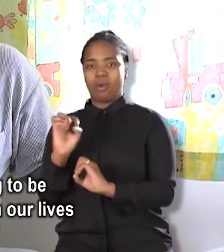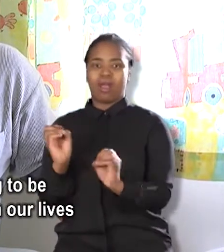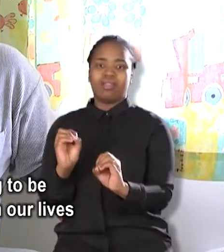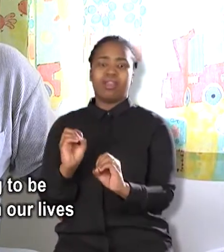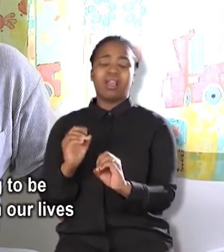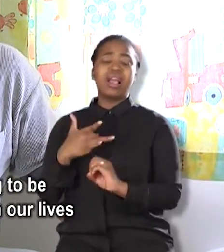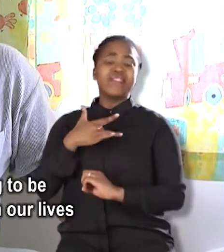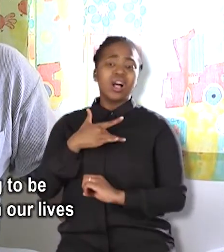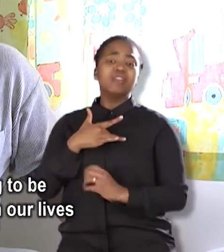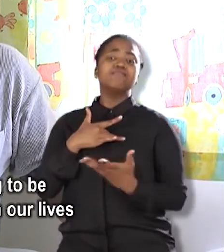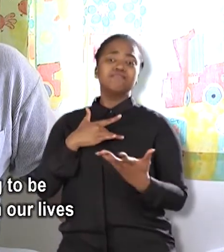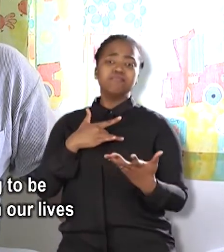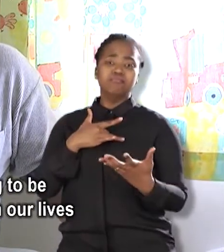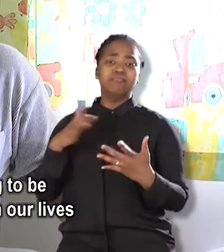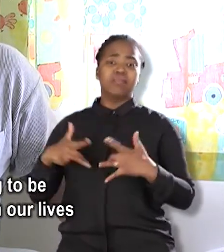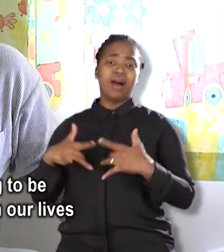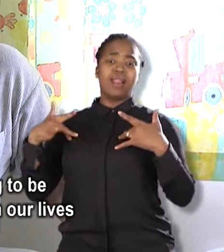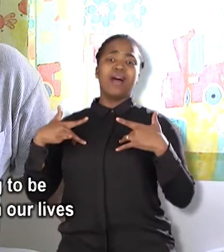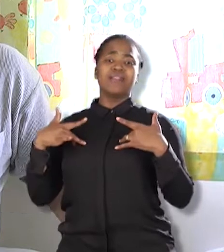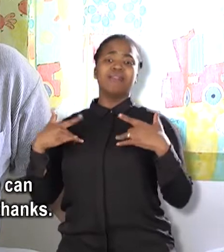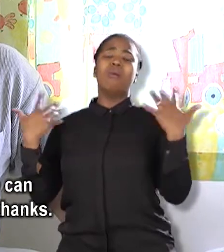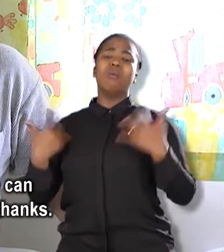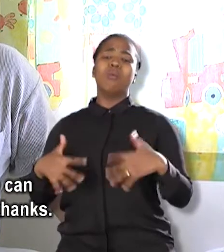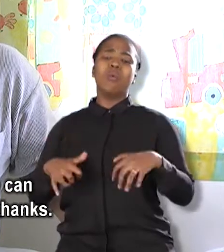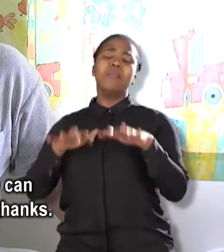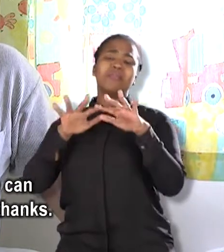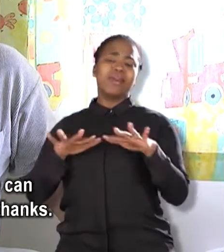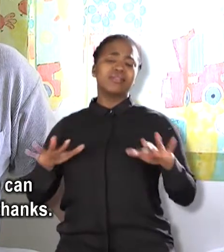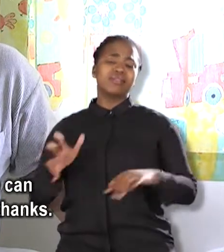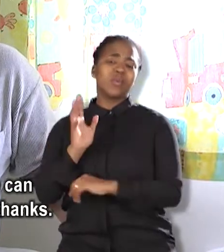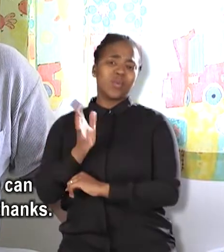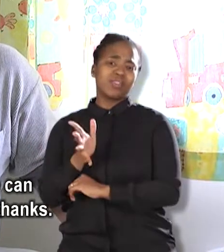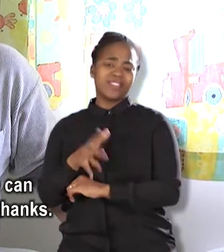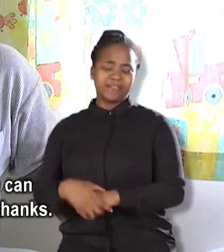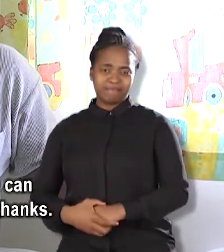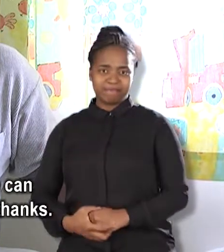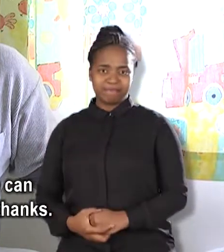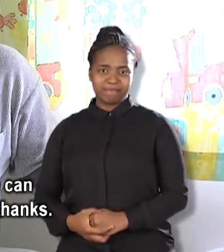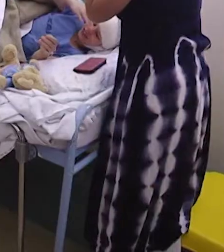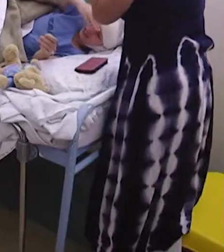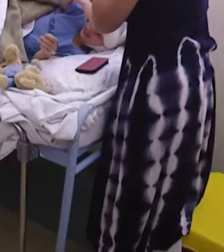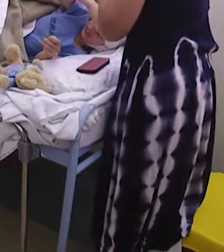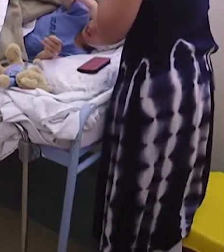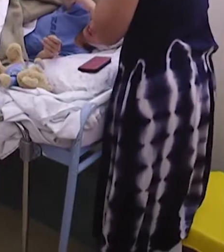that in our lives it's going to be such a blessing that we can just say thanks.